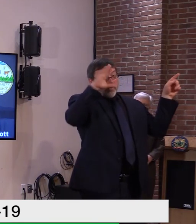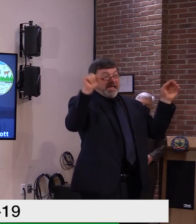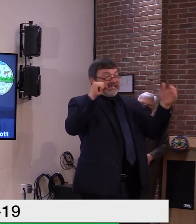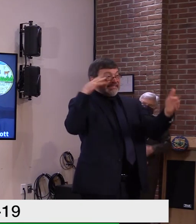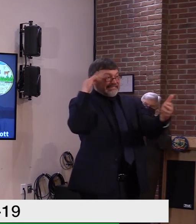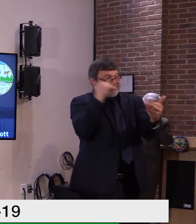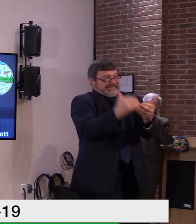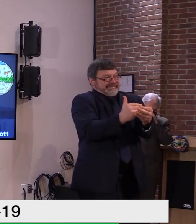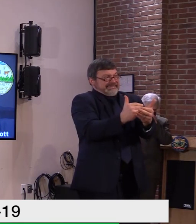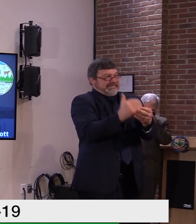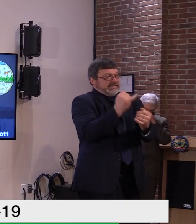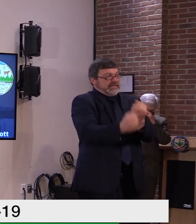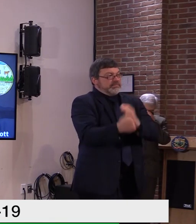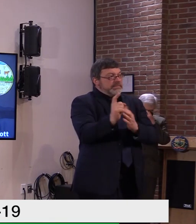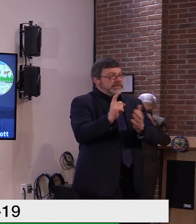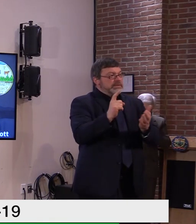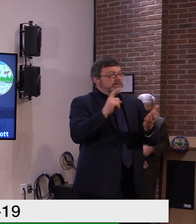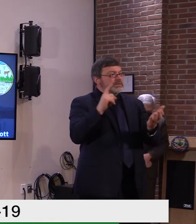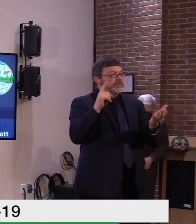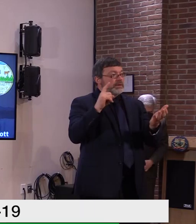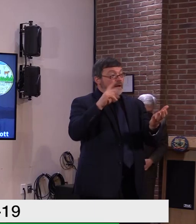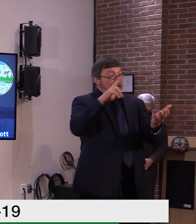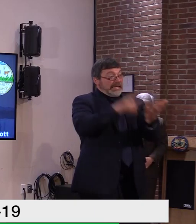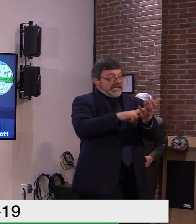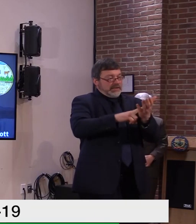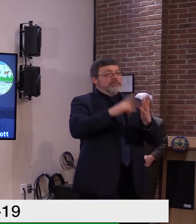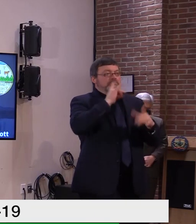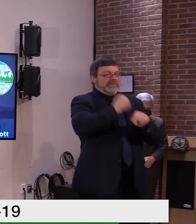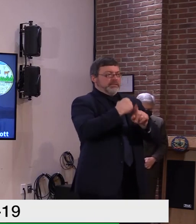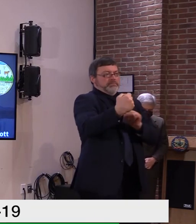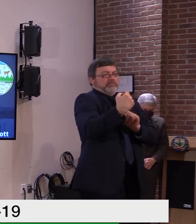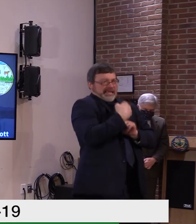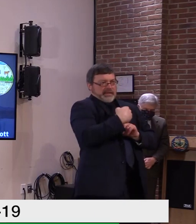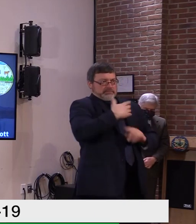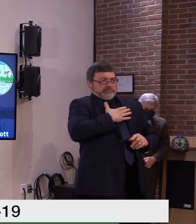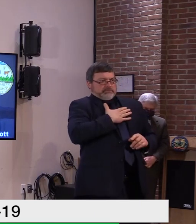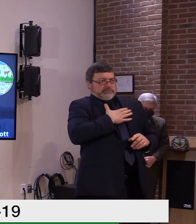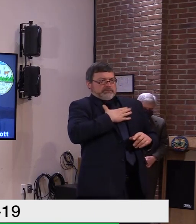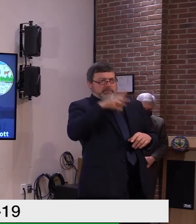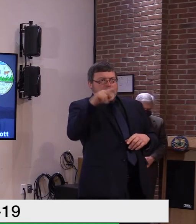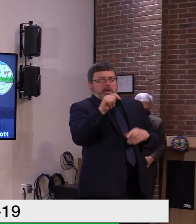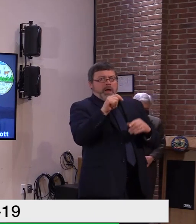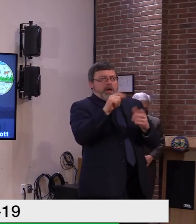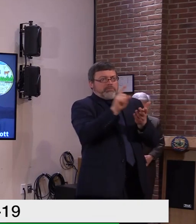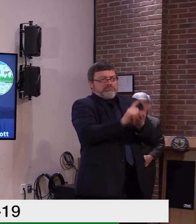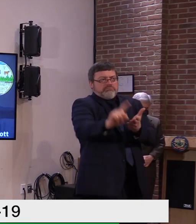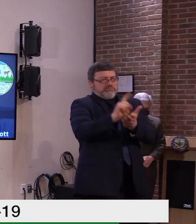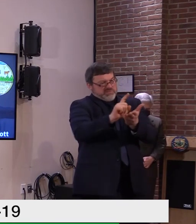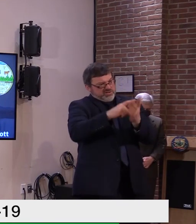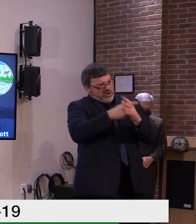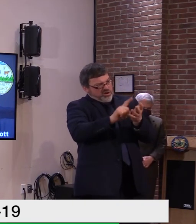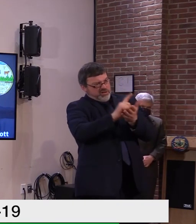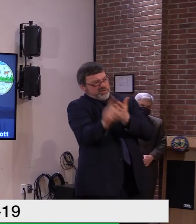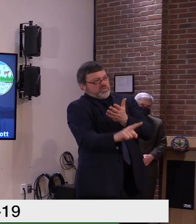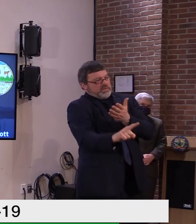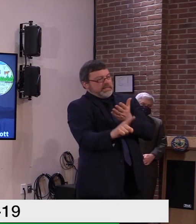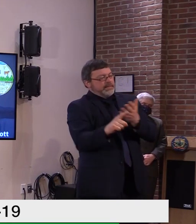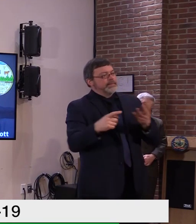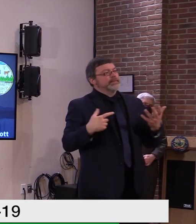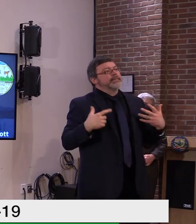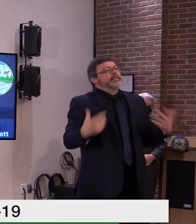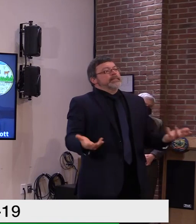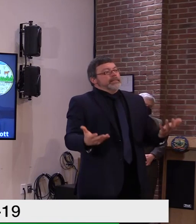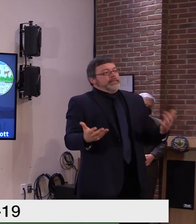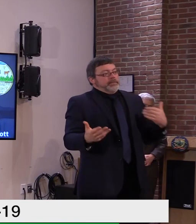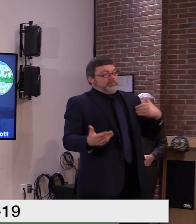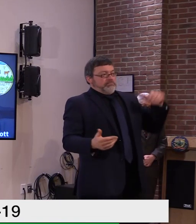unemployment, the amount of weeks that you'll be able to receive. And I'll ask Commissioner Harrington to substantiate